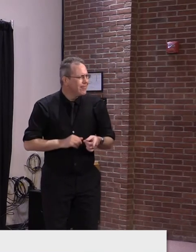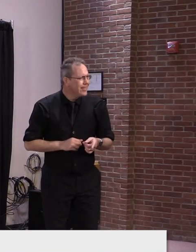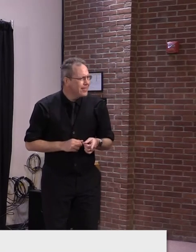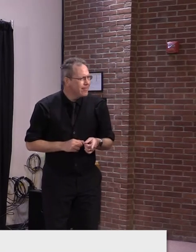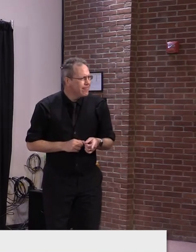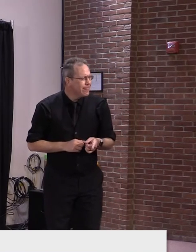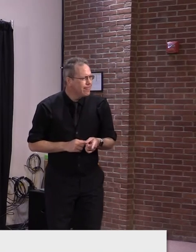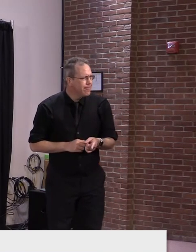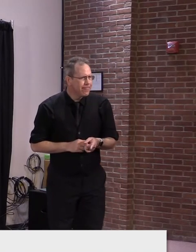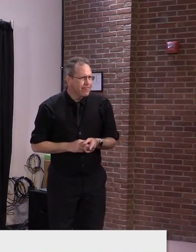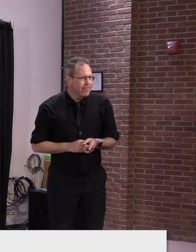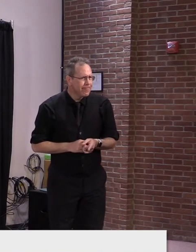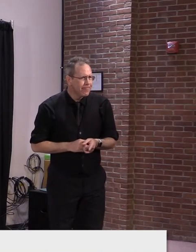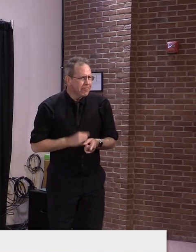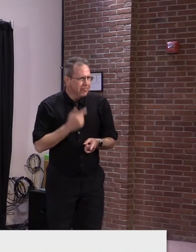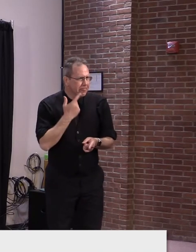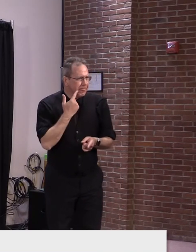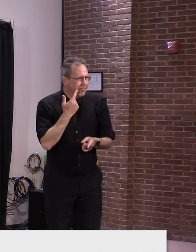internet up here.